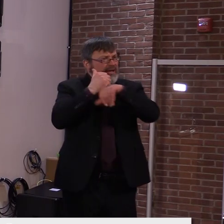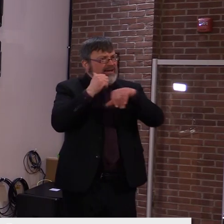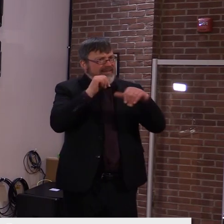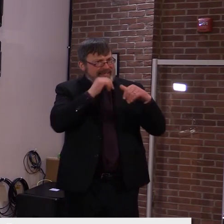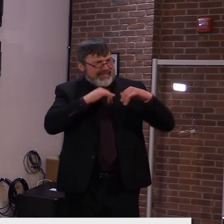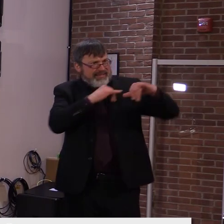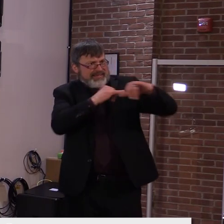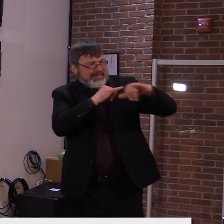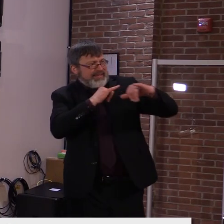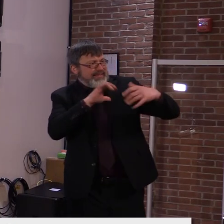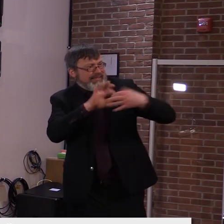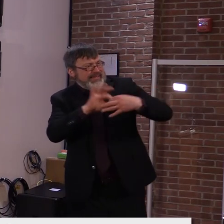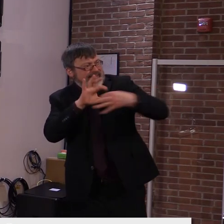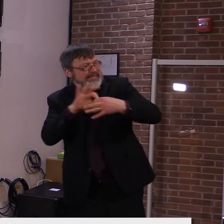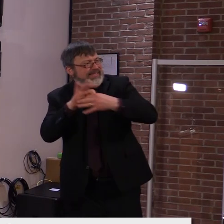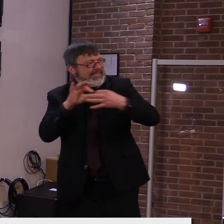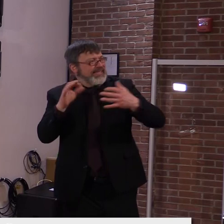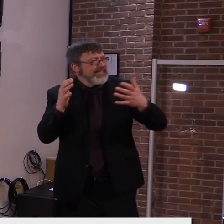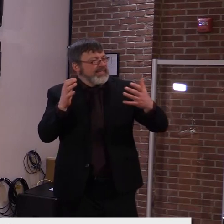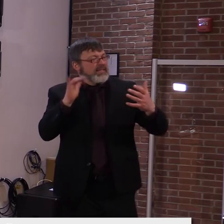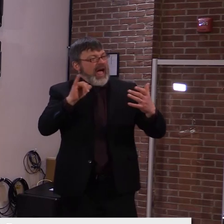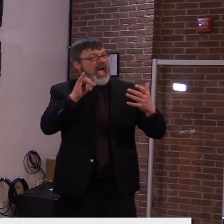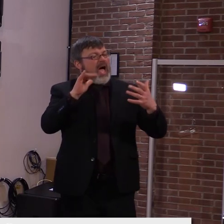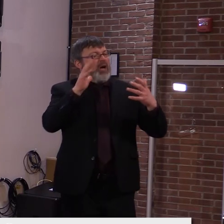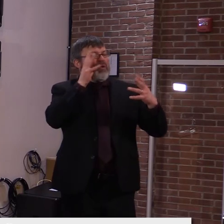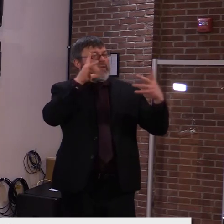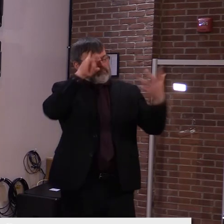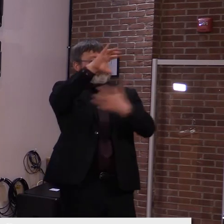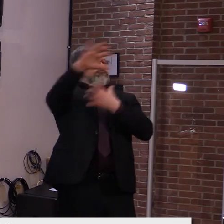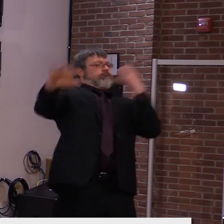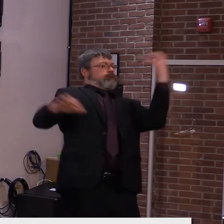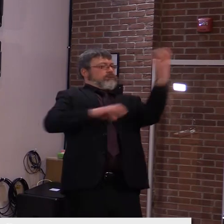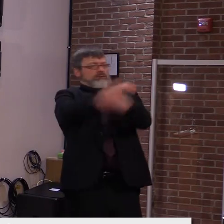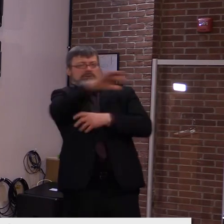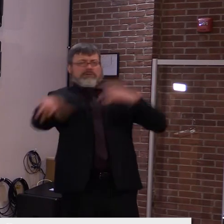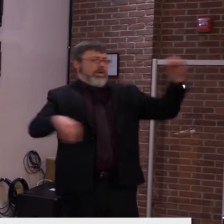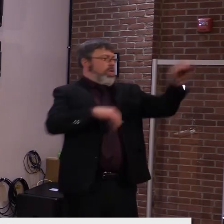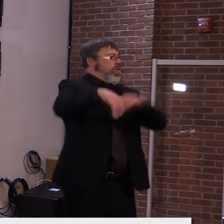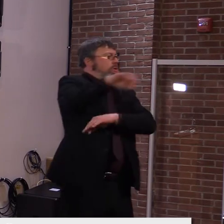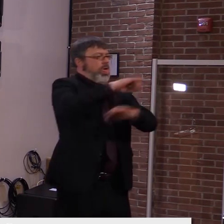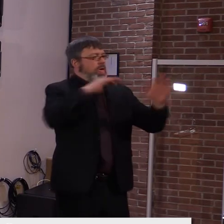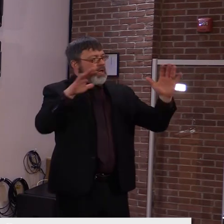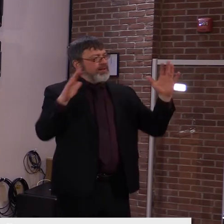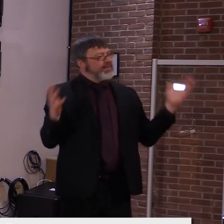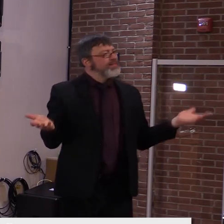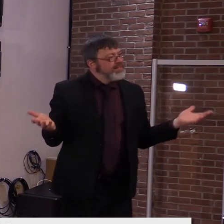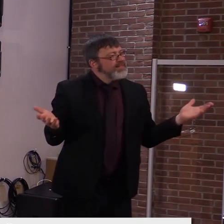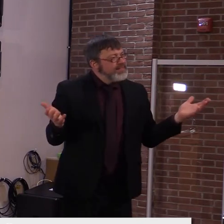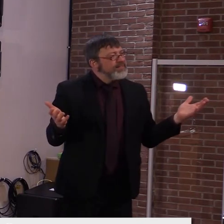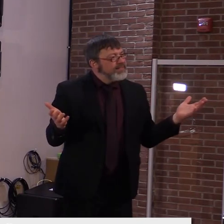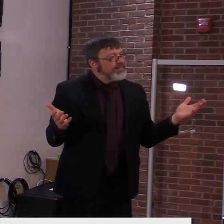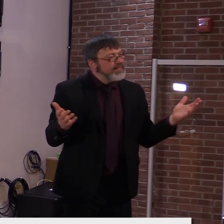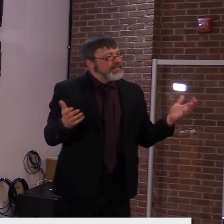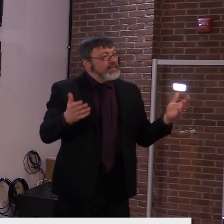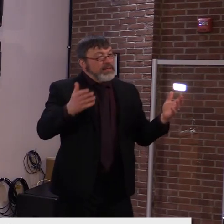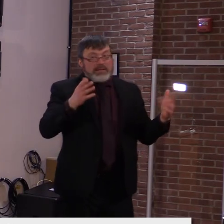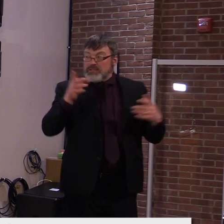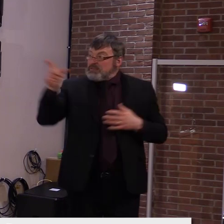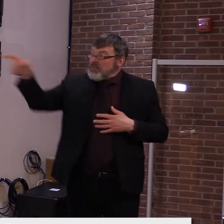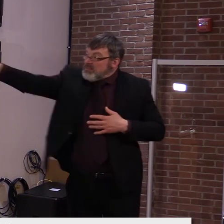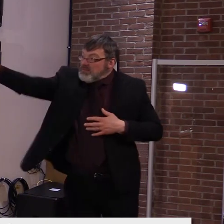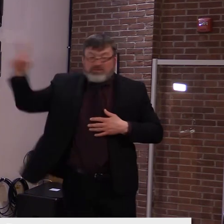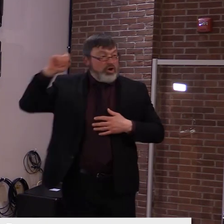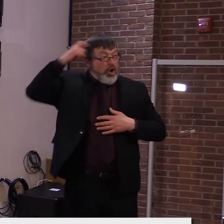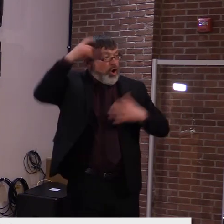more confusing it's going to get for the public. And that's why I think governors across the nation are arguing, let's run it through the state